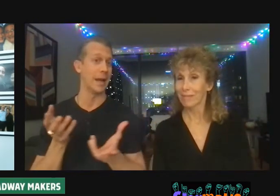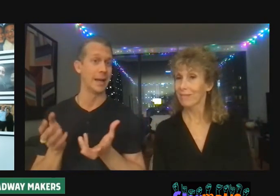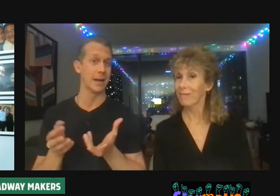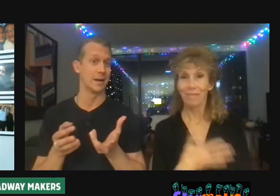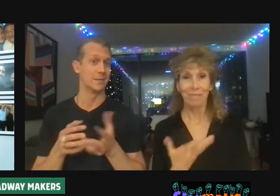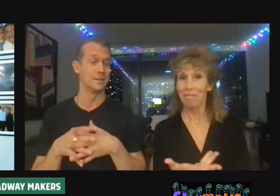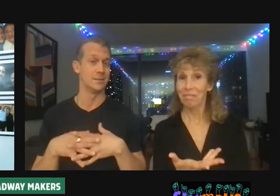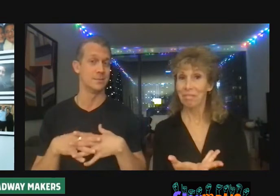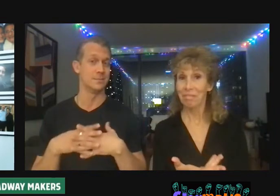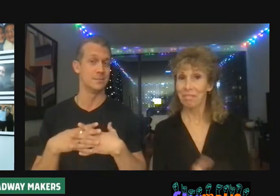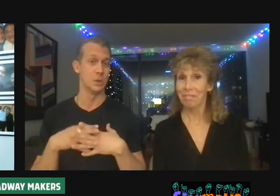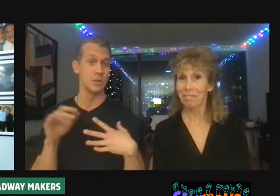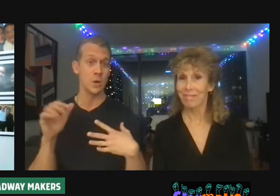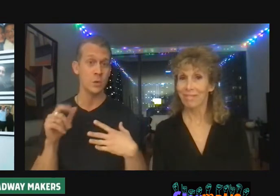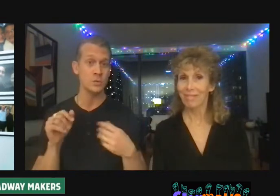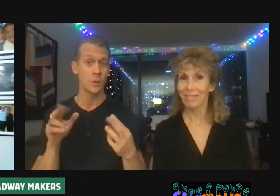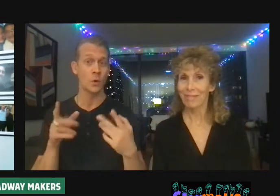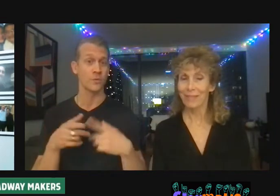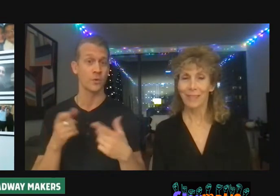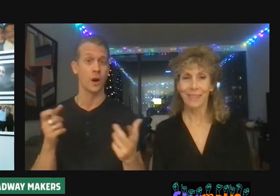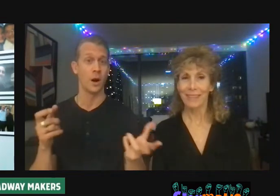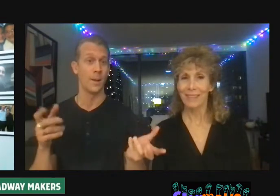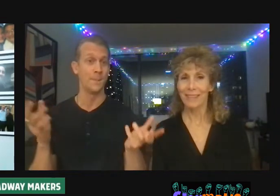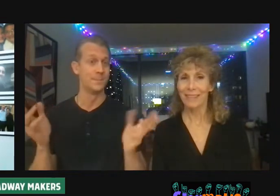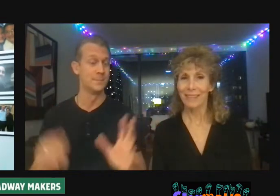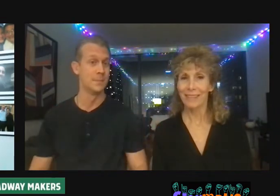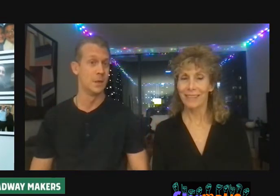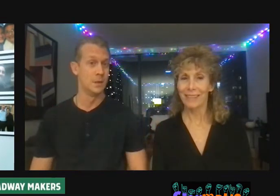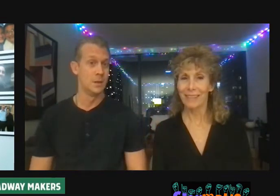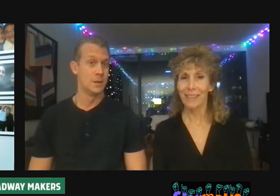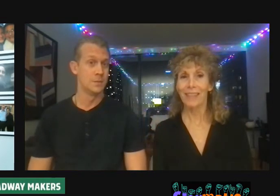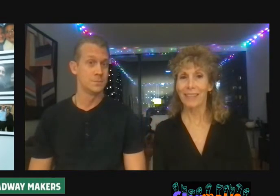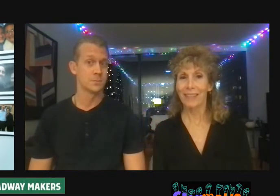From like musicals or from